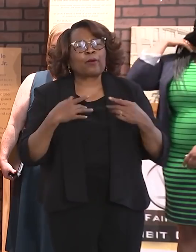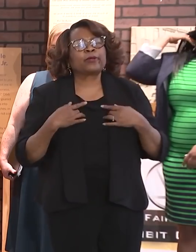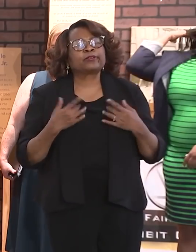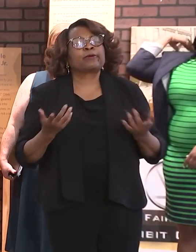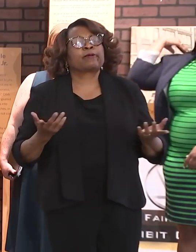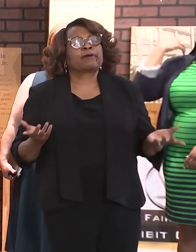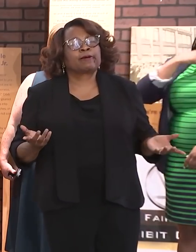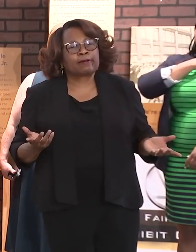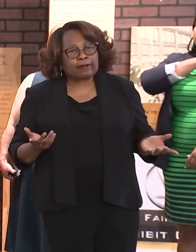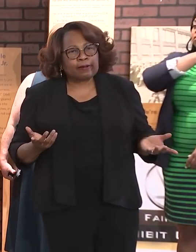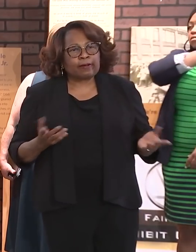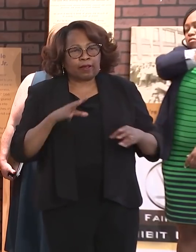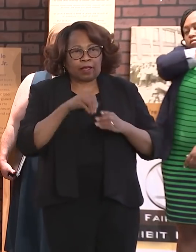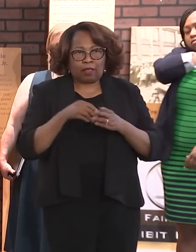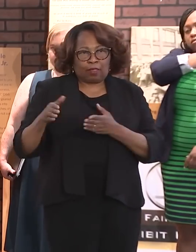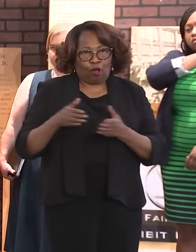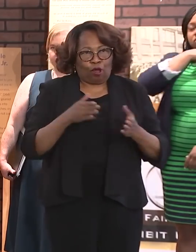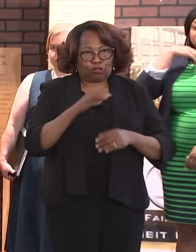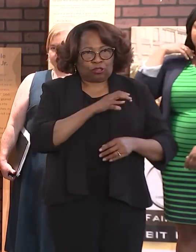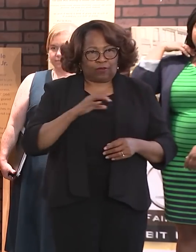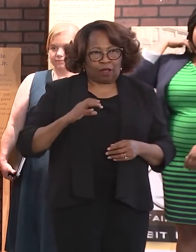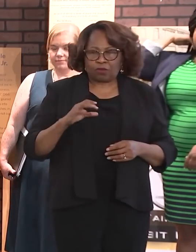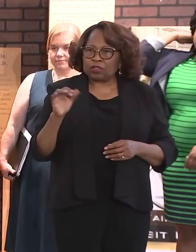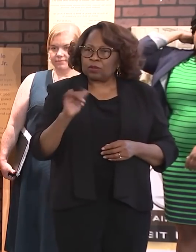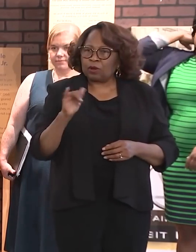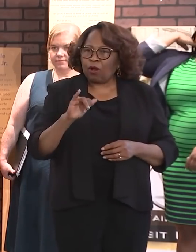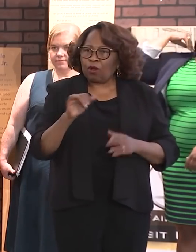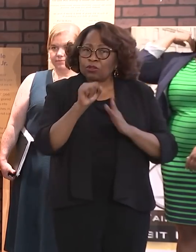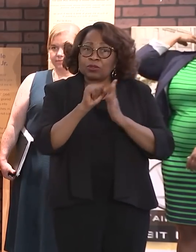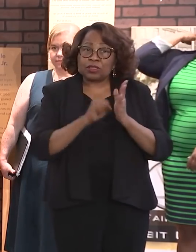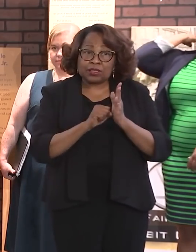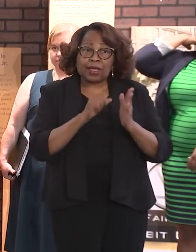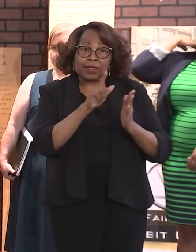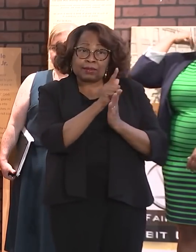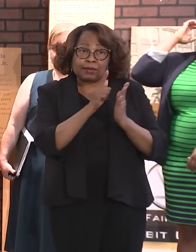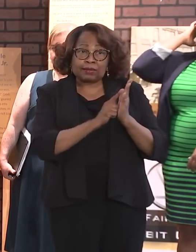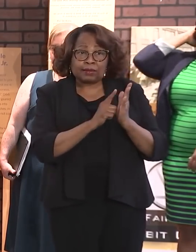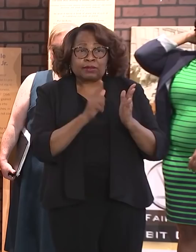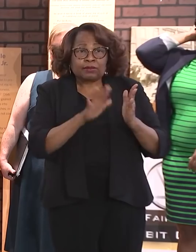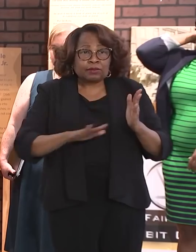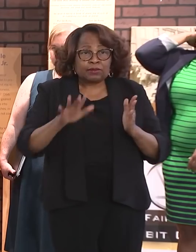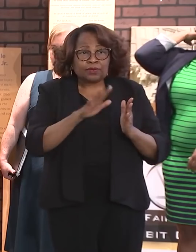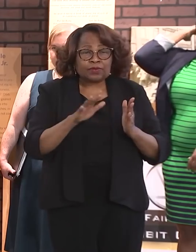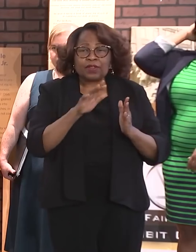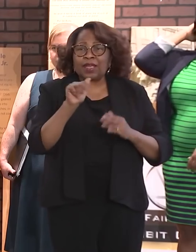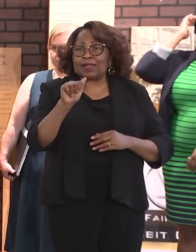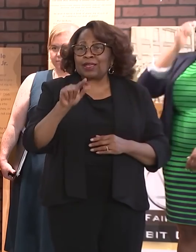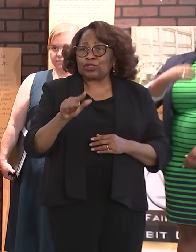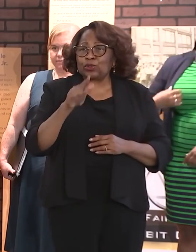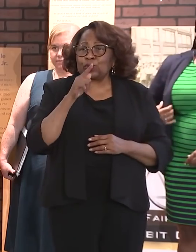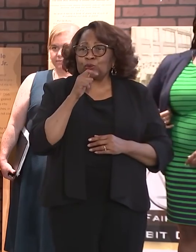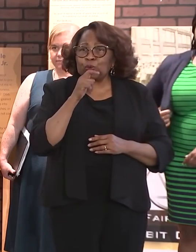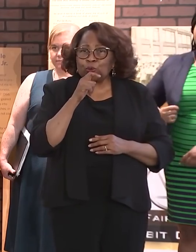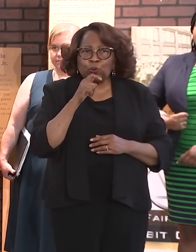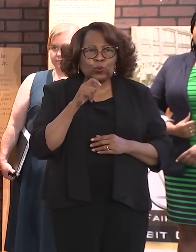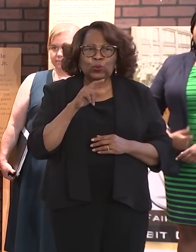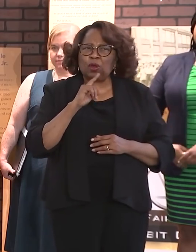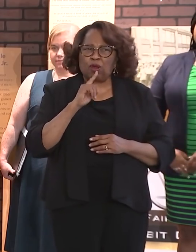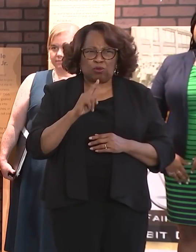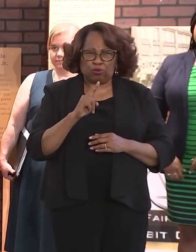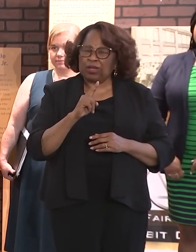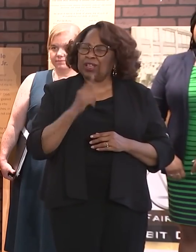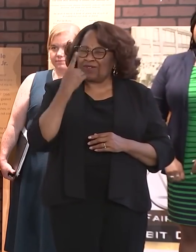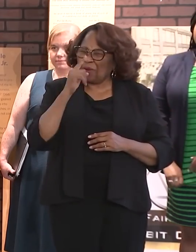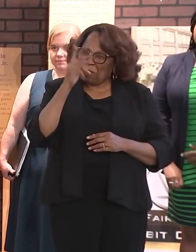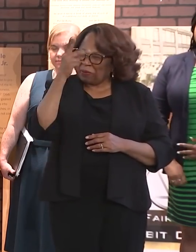on in the halls of Congress, but also in state legislatures with attorney generals who, for purely partisan